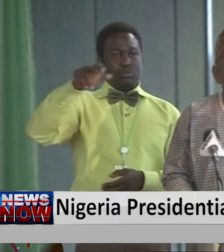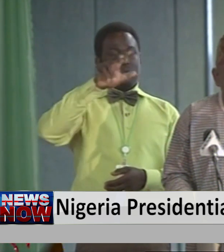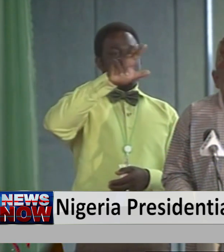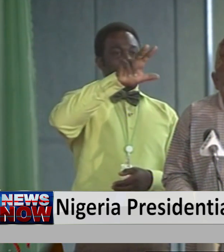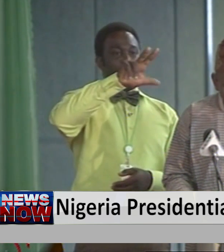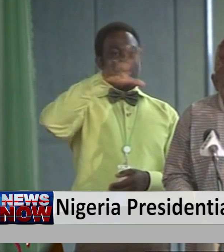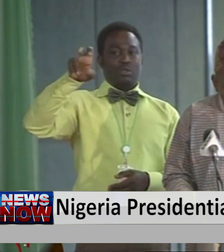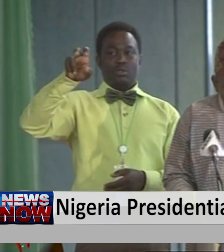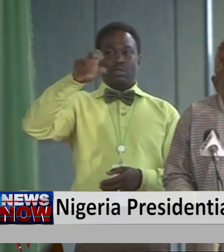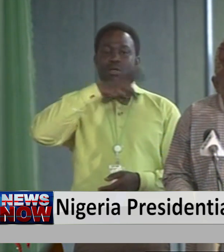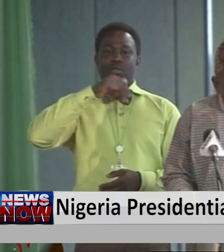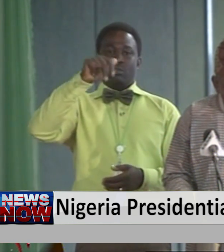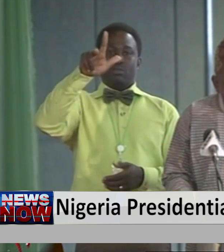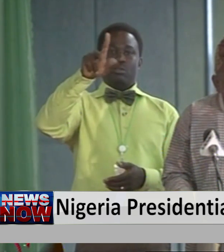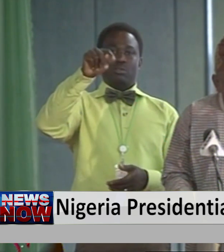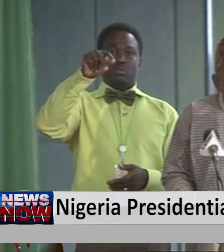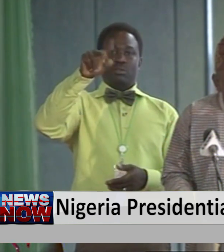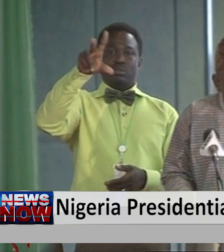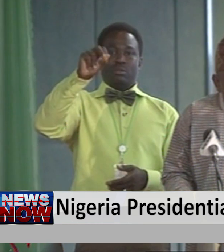330 votes.